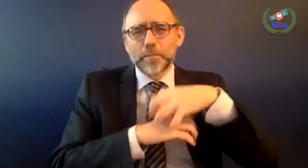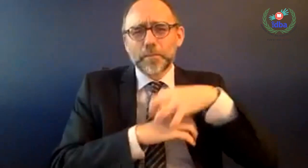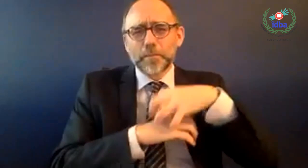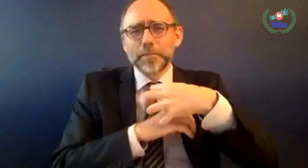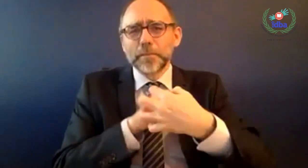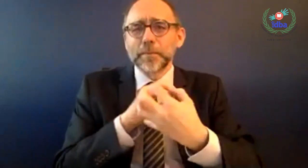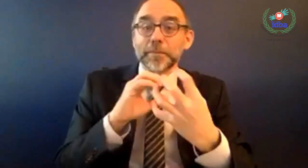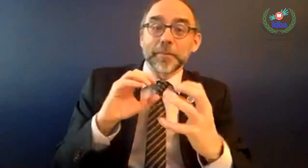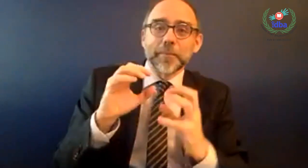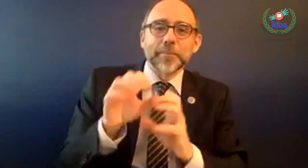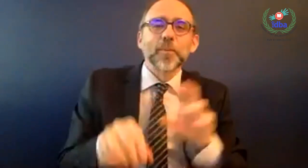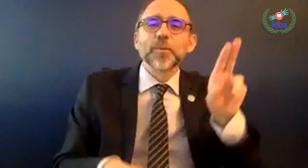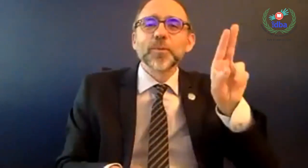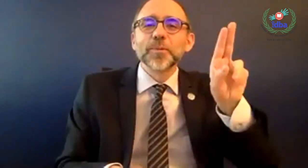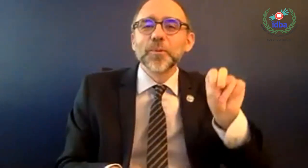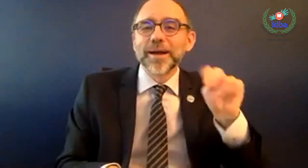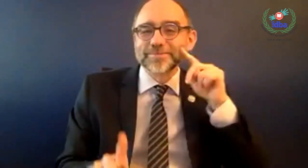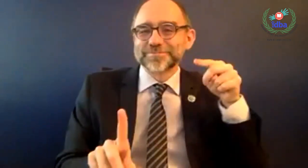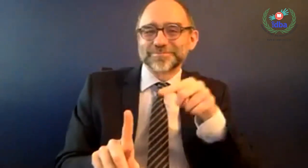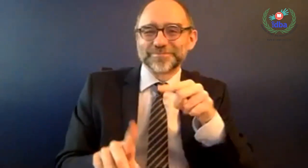Now 198 countries in all over the world.